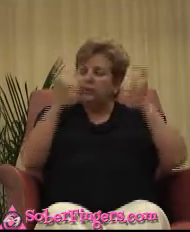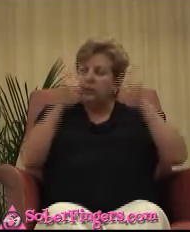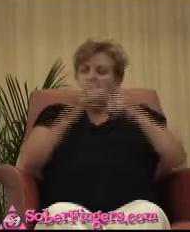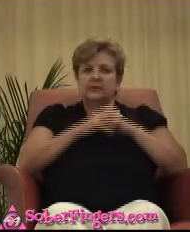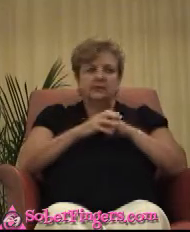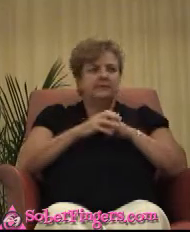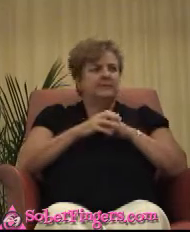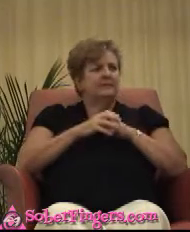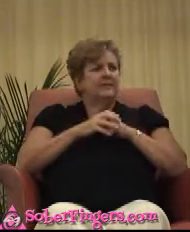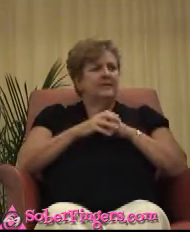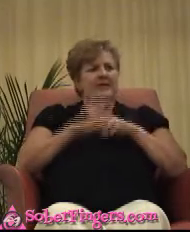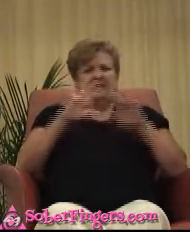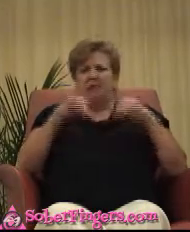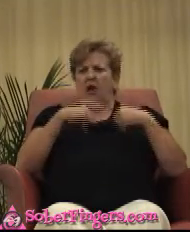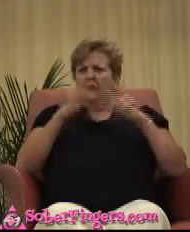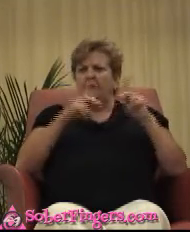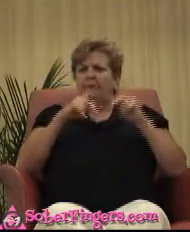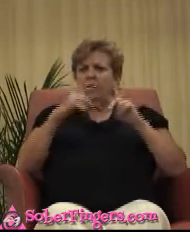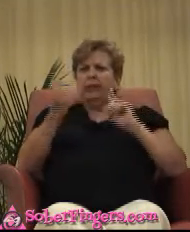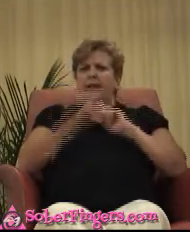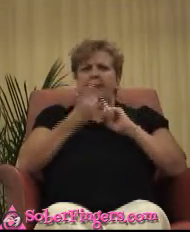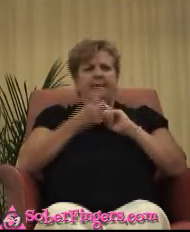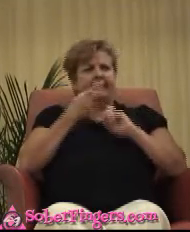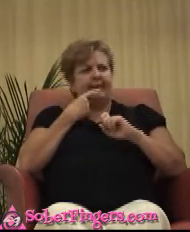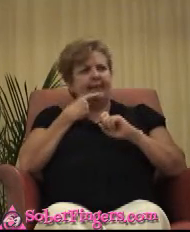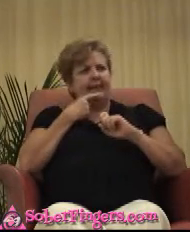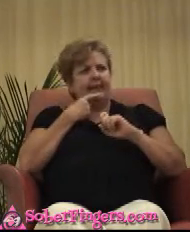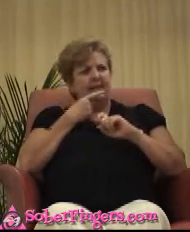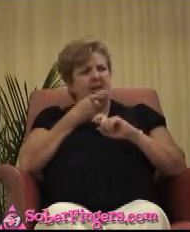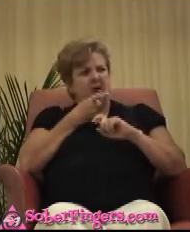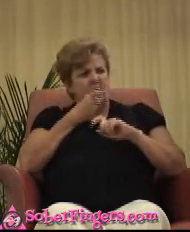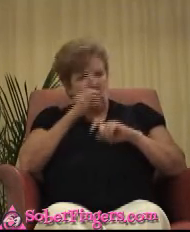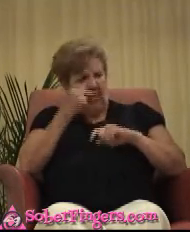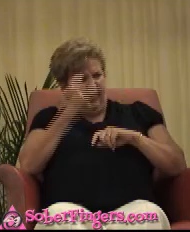tired of people coming up and saying, you guys Catholic?